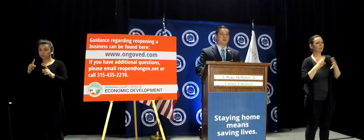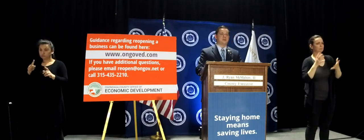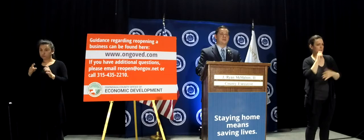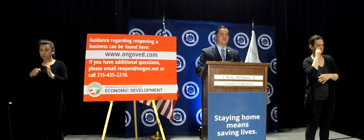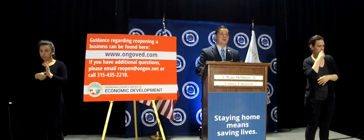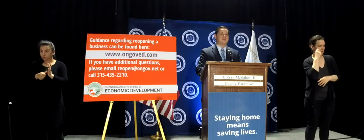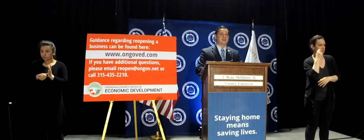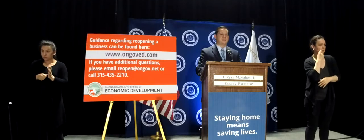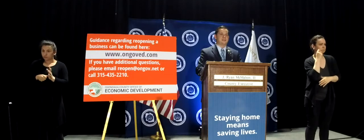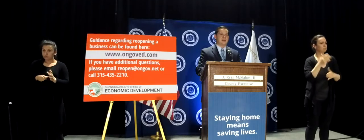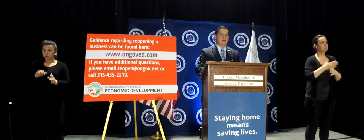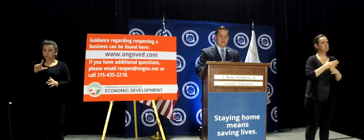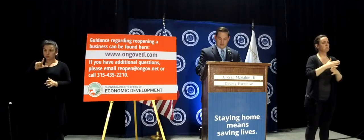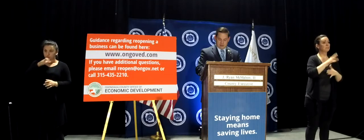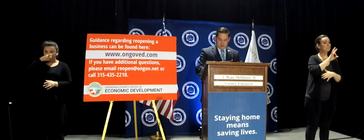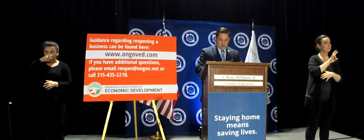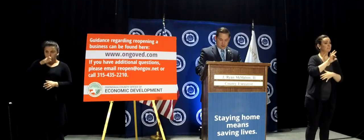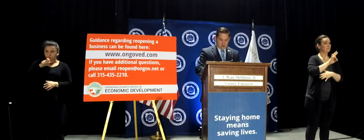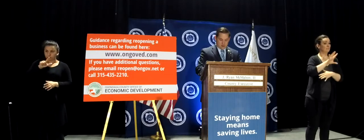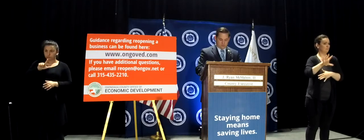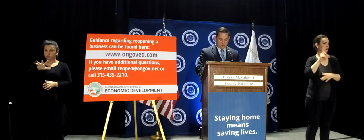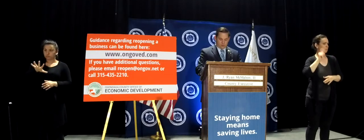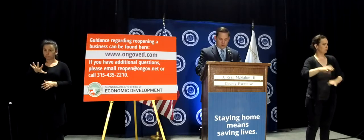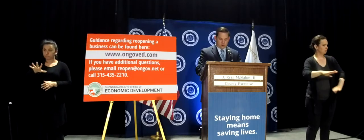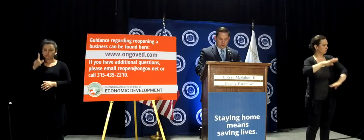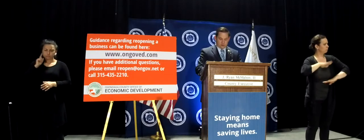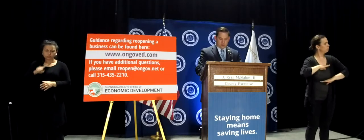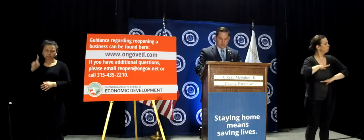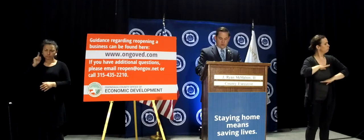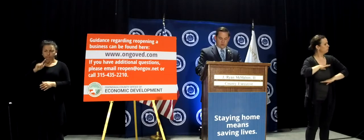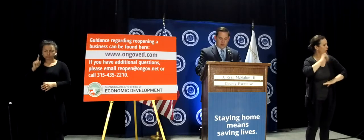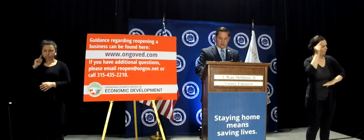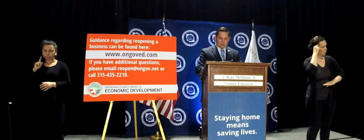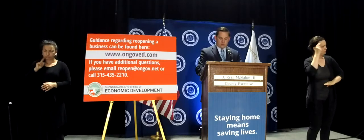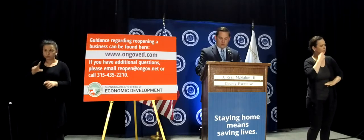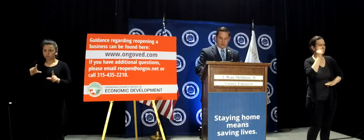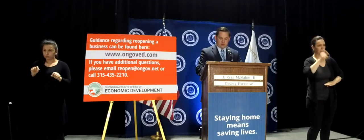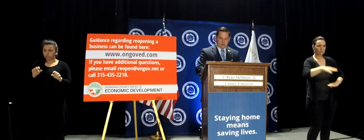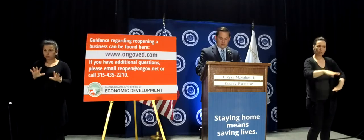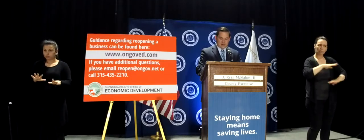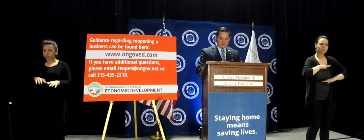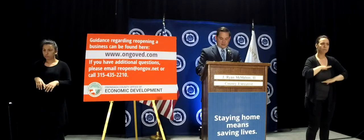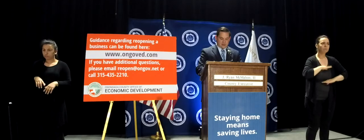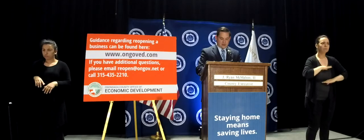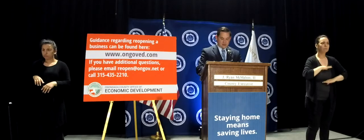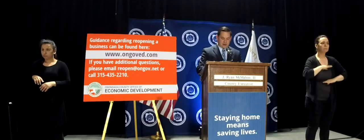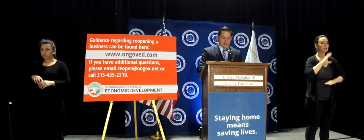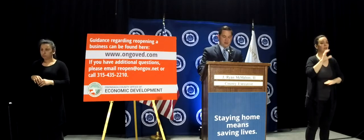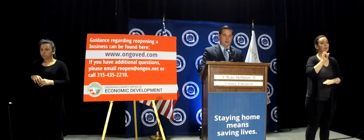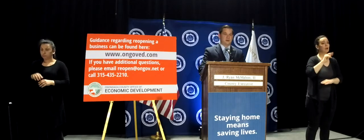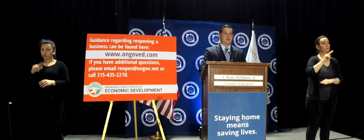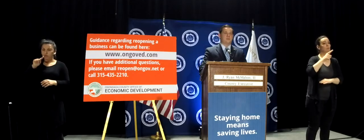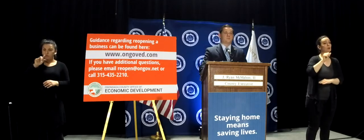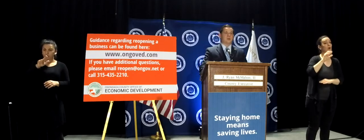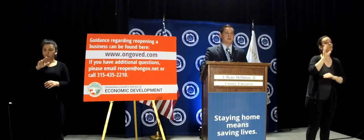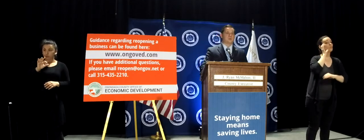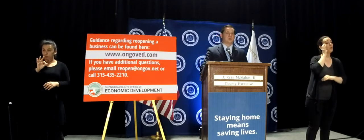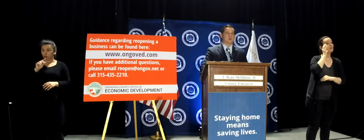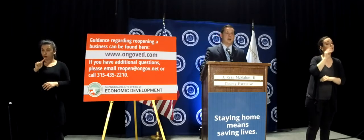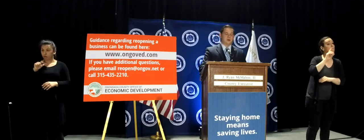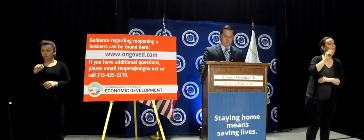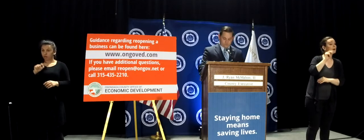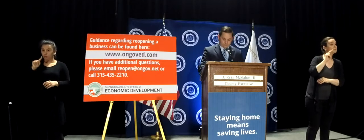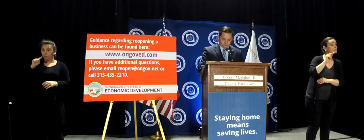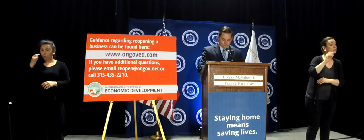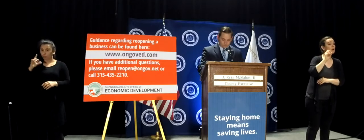average 775 tests a day for Cayuga County, Cortland County, Madison County, Onondaga, and